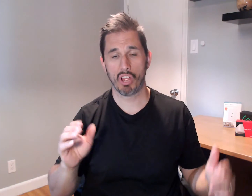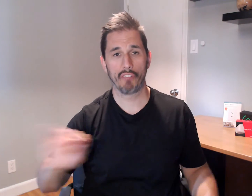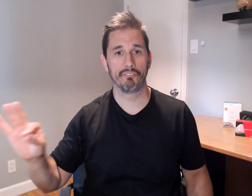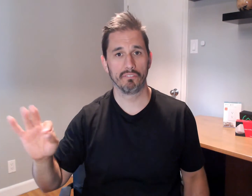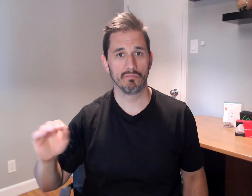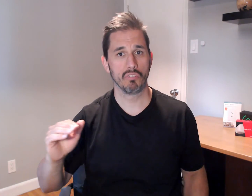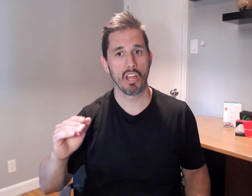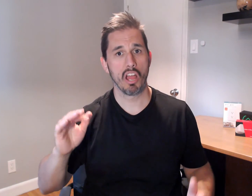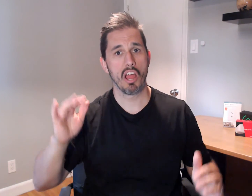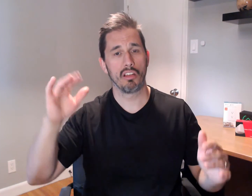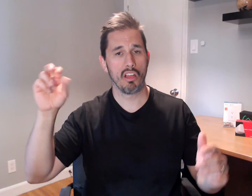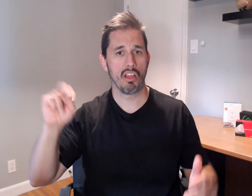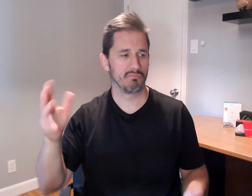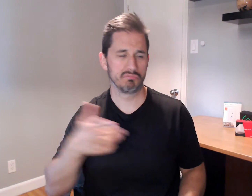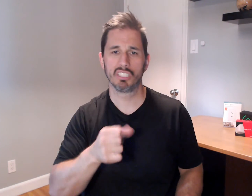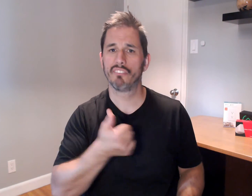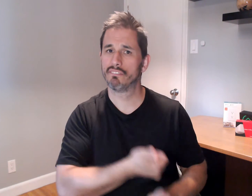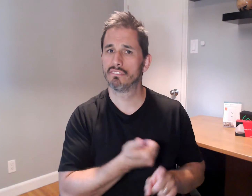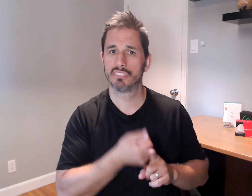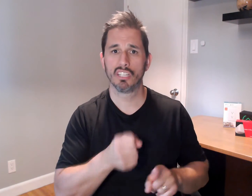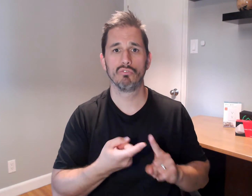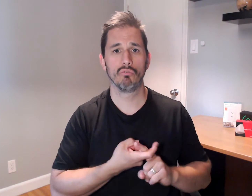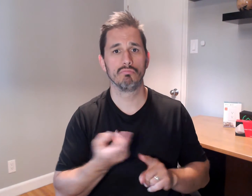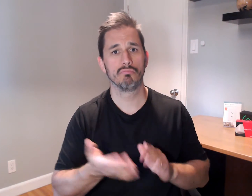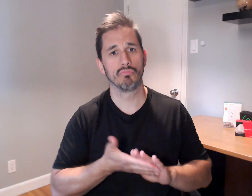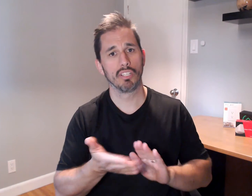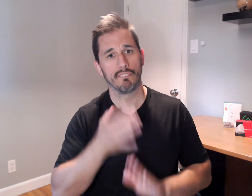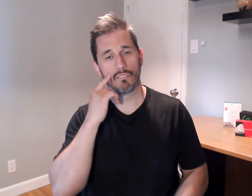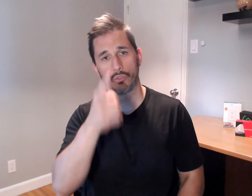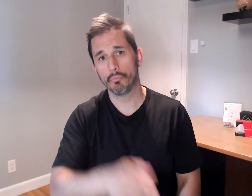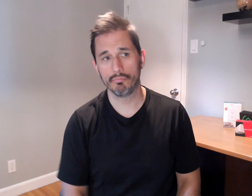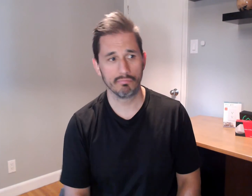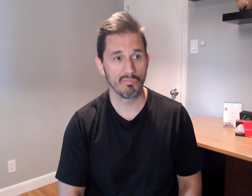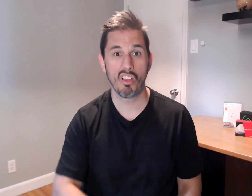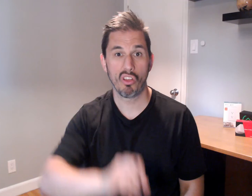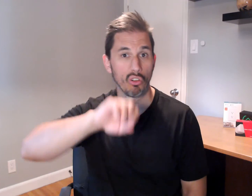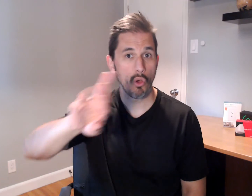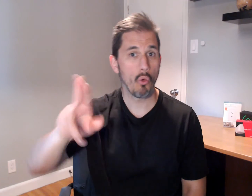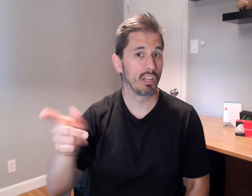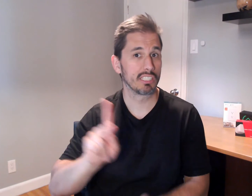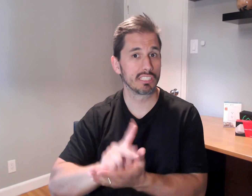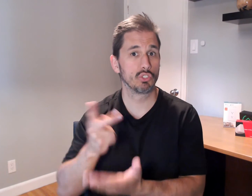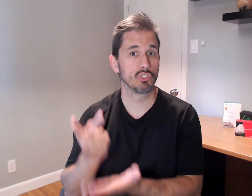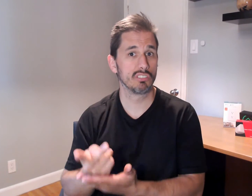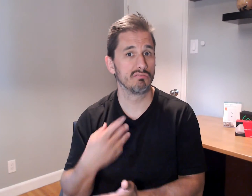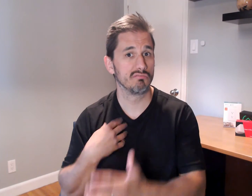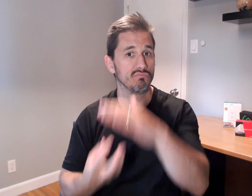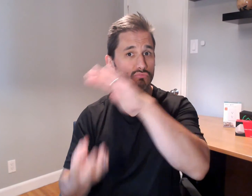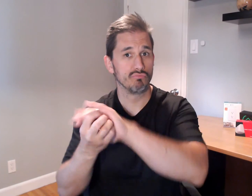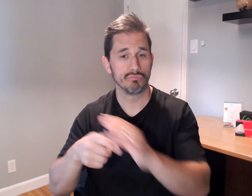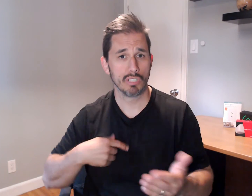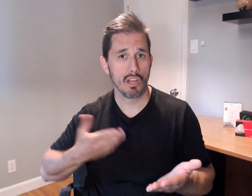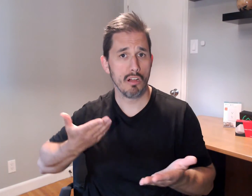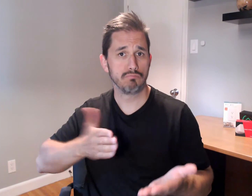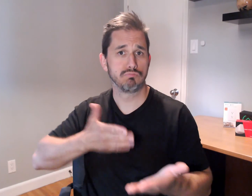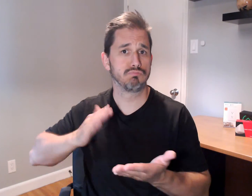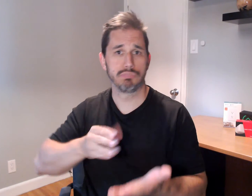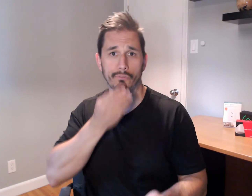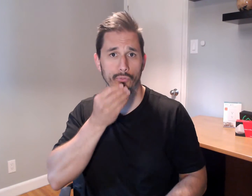way, whenever the humidity is high enough, the fan will turn on automatically and turn off whenever the room is dry enough. That's one way you could use it, and another is in